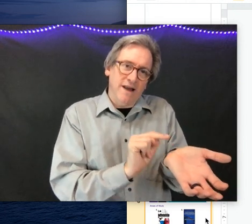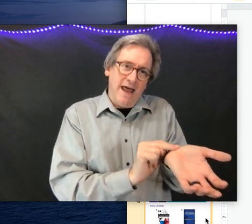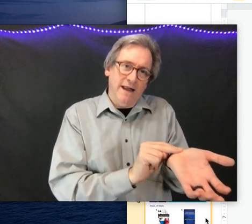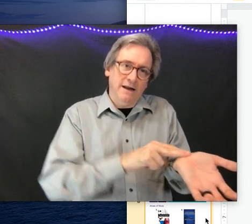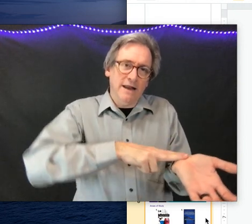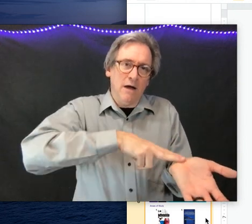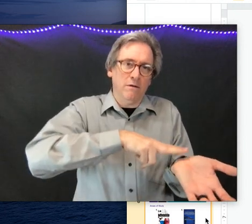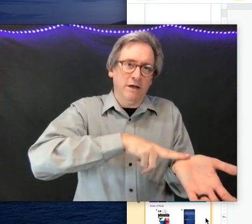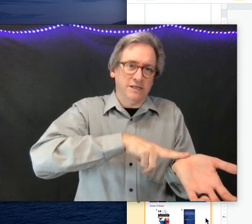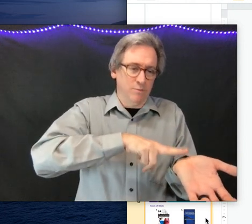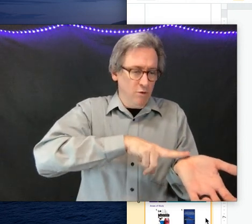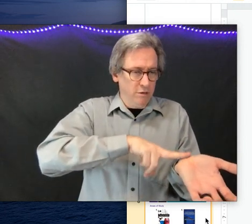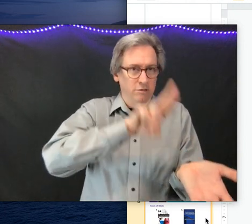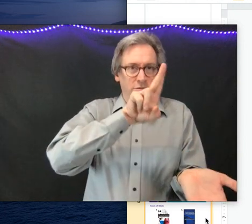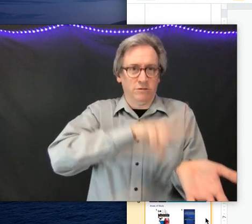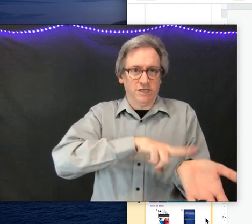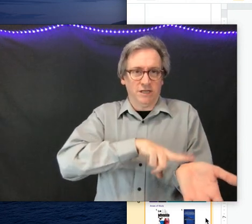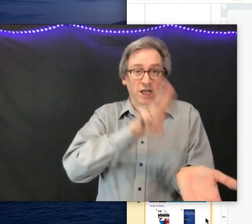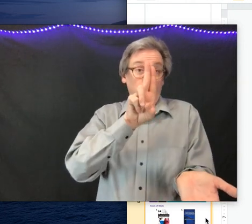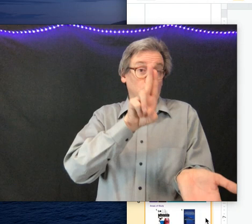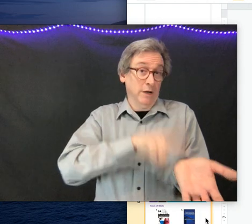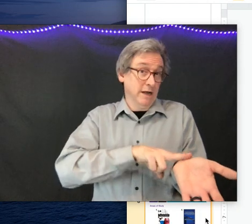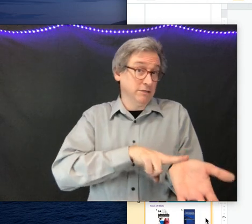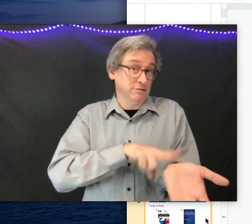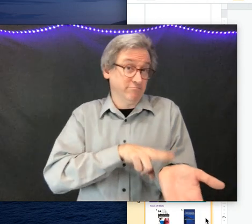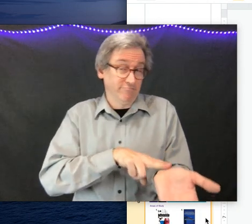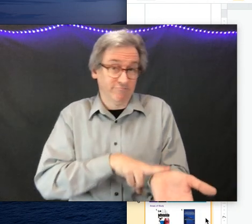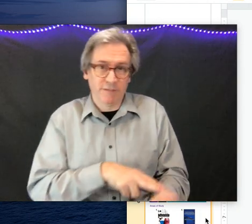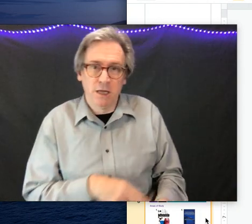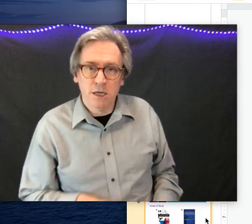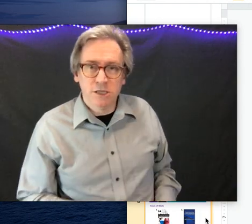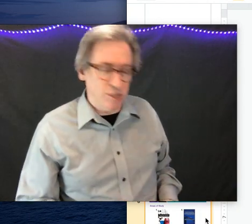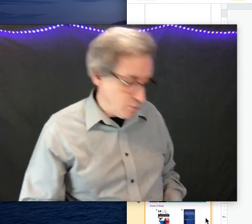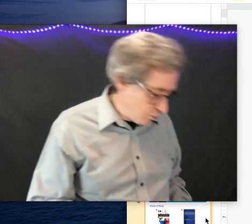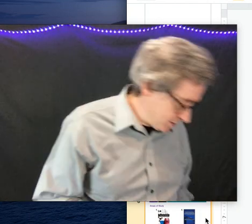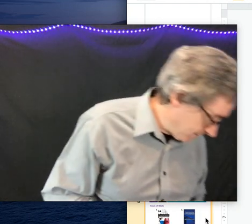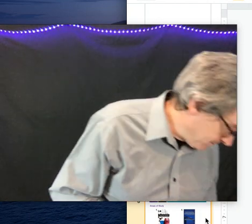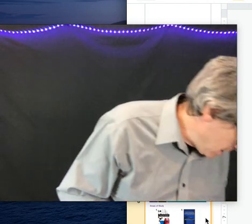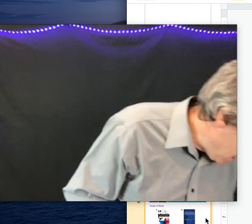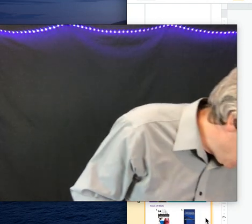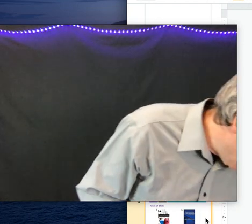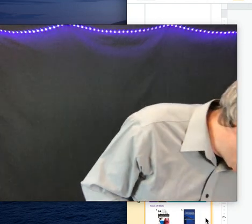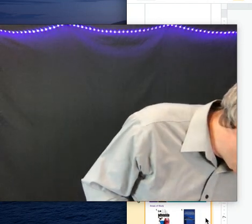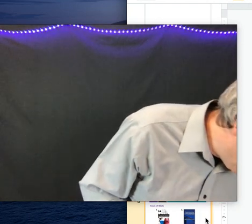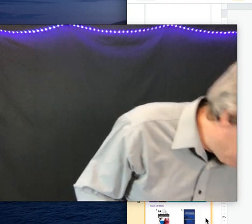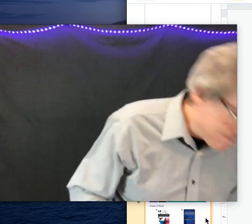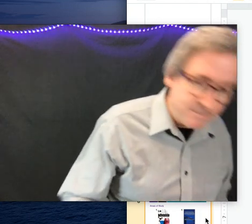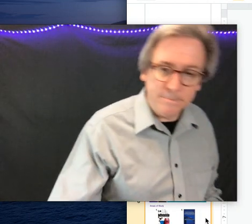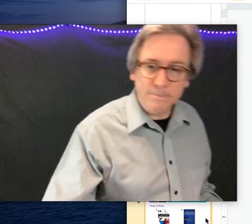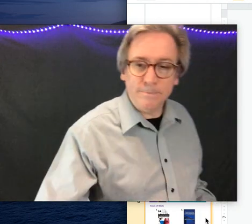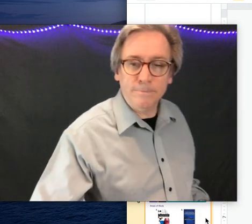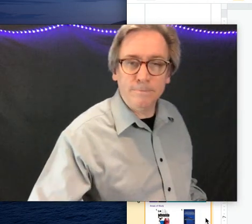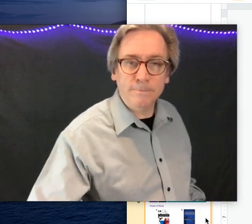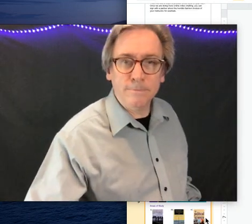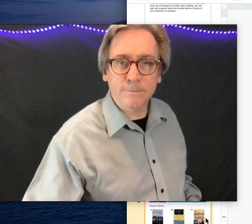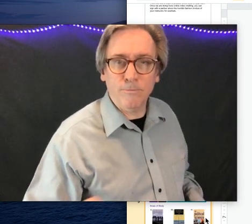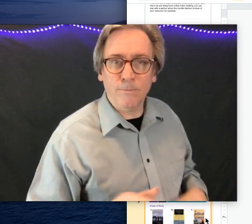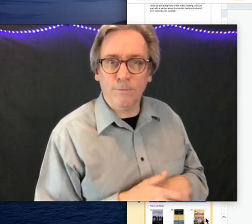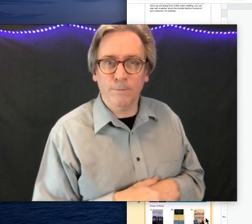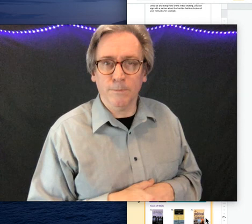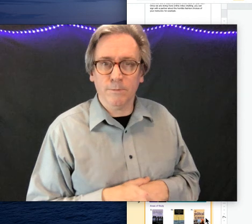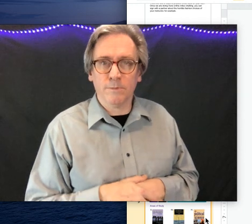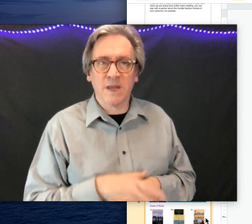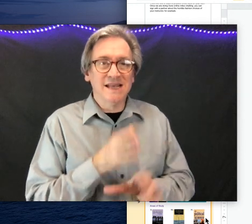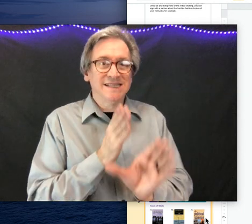more of an N. Now it's more just a U, actually. So nursing, um,